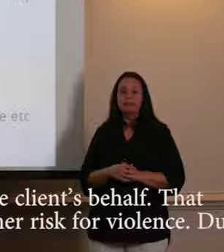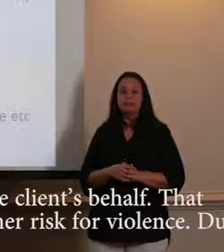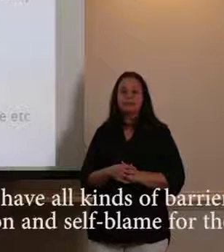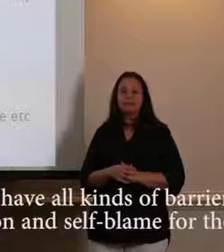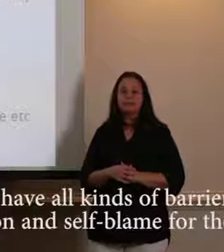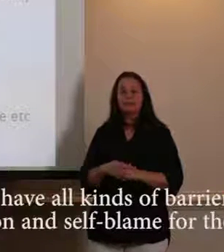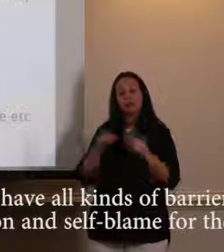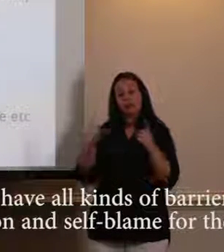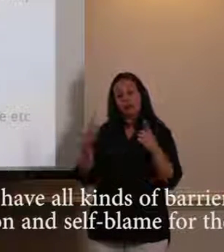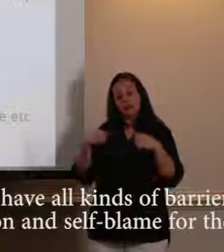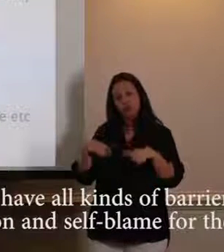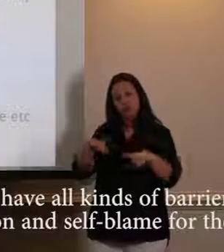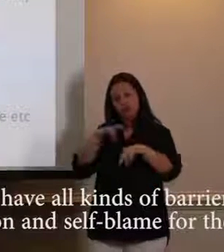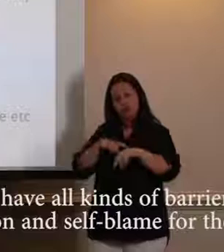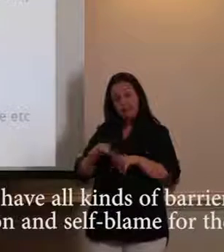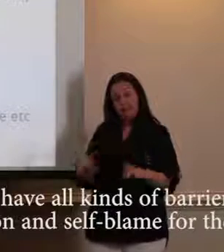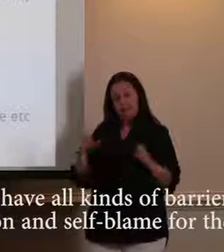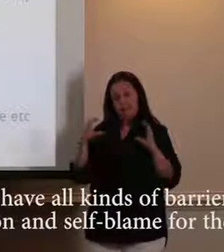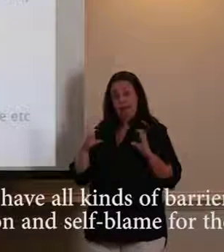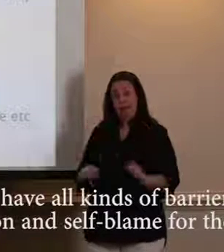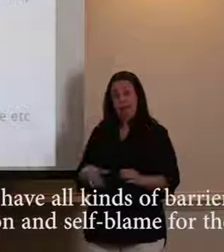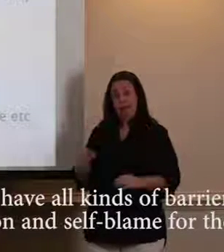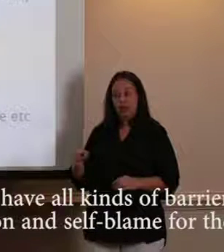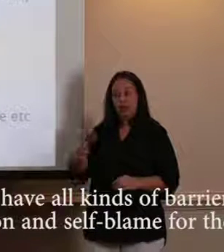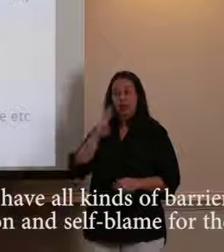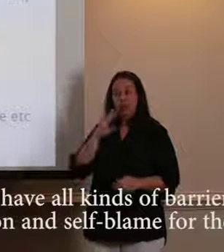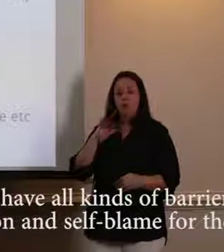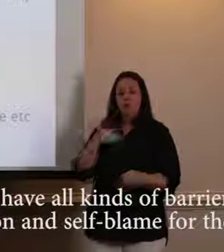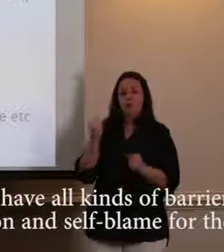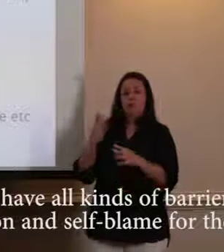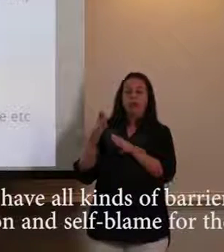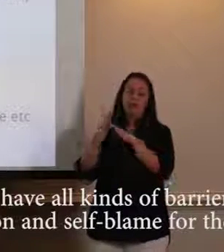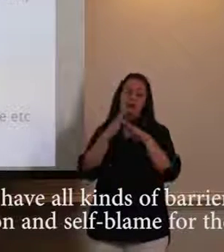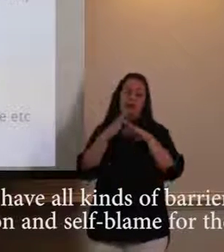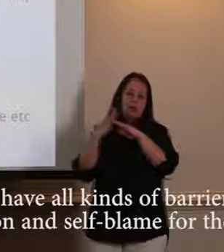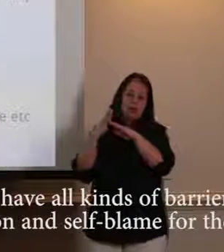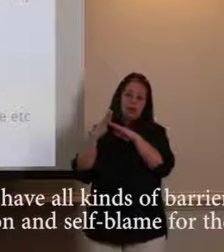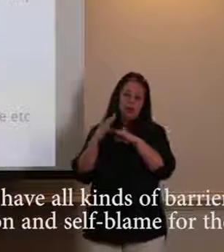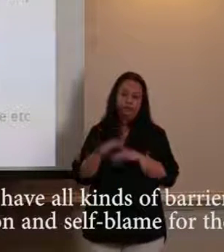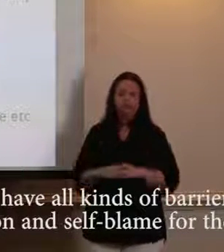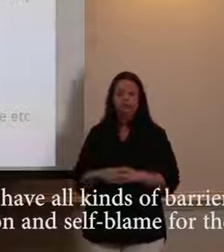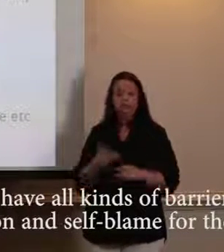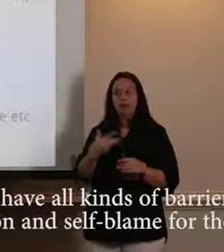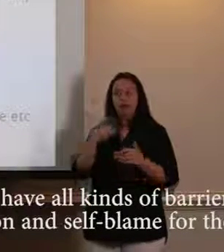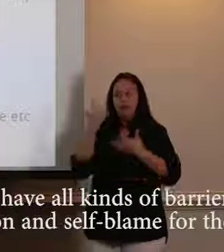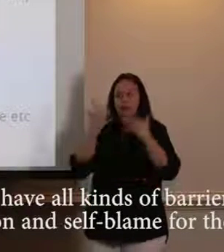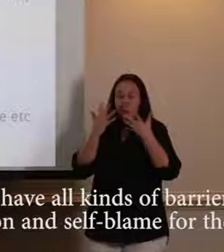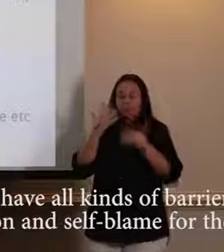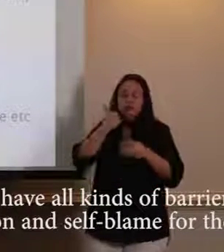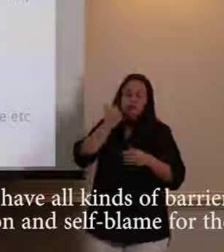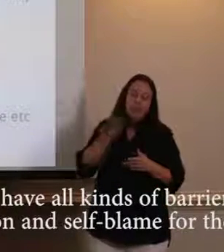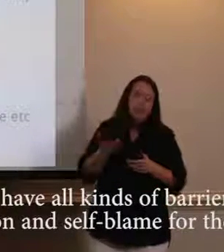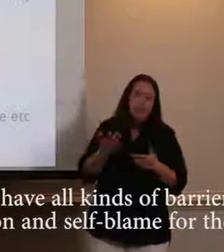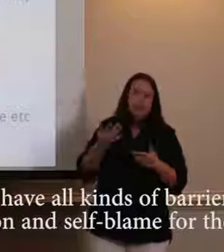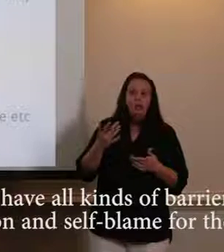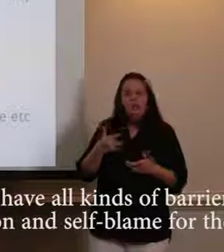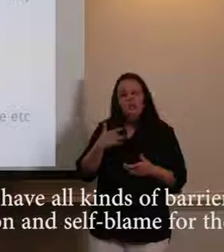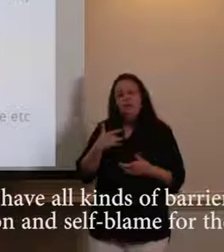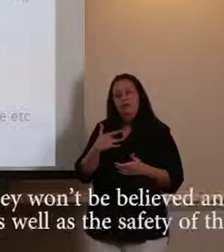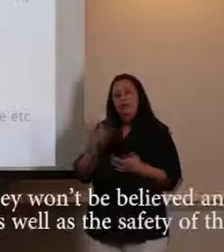During this time, clients are going to have all kinds of barriers, like the shame and humiliation and self-blame for the